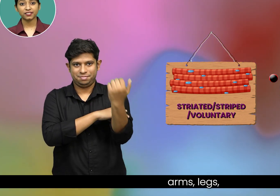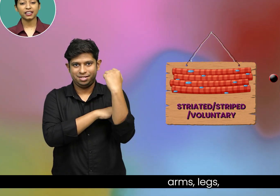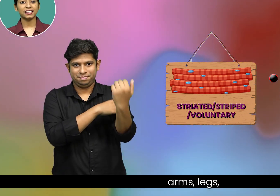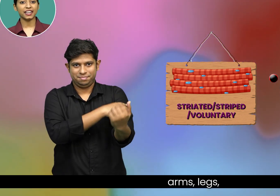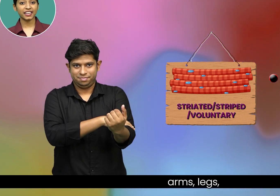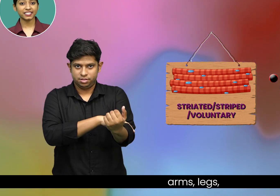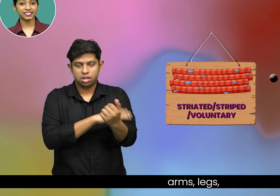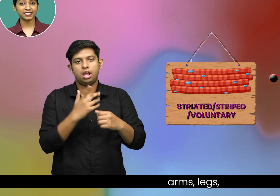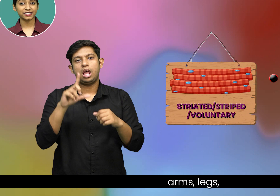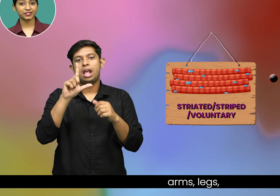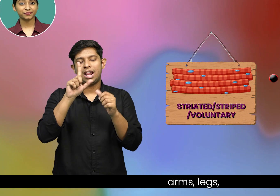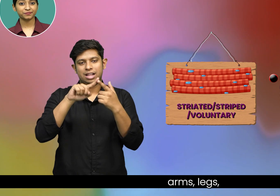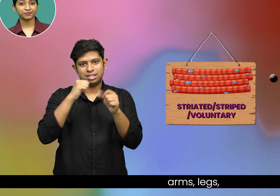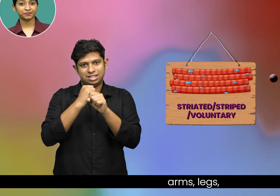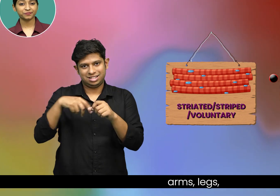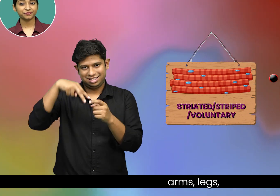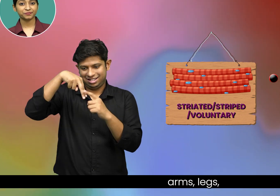arms, legs,